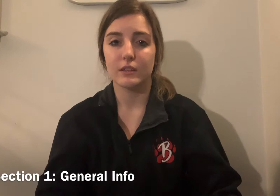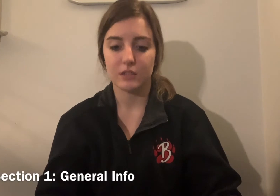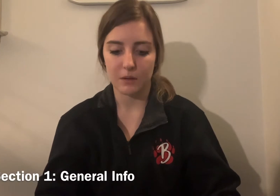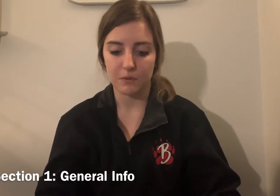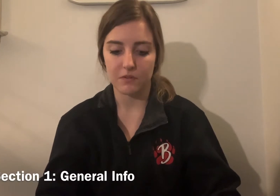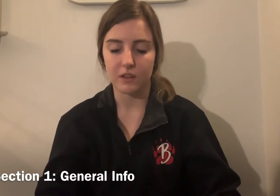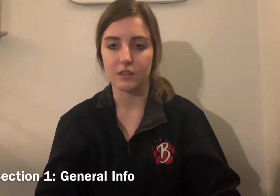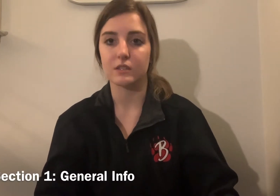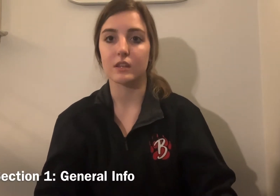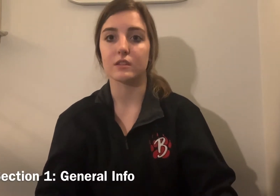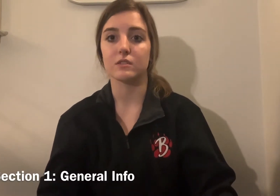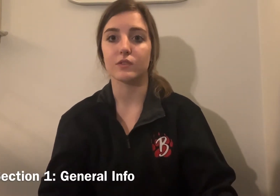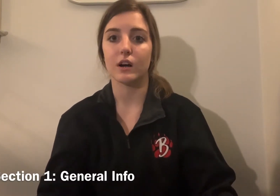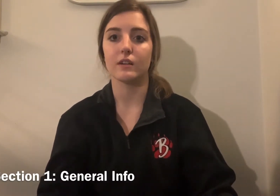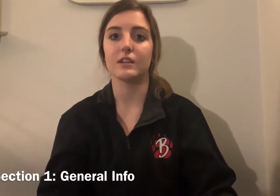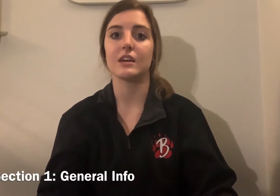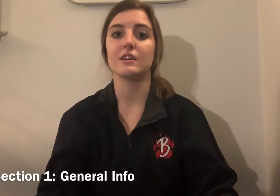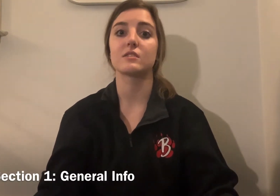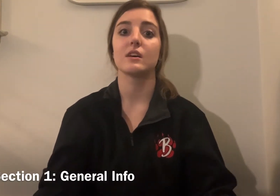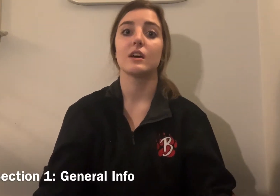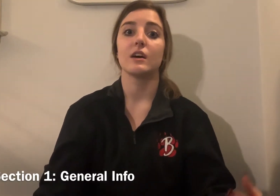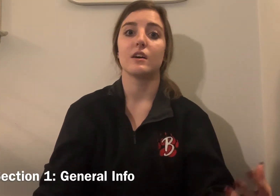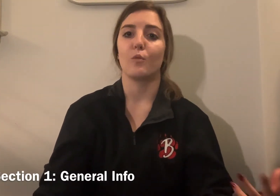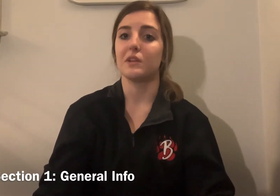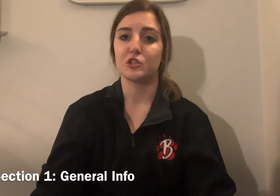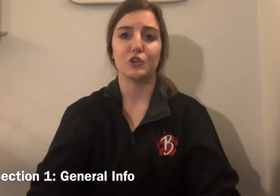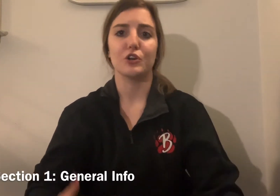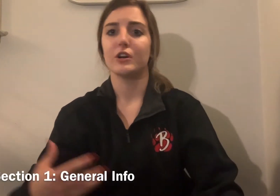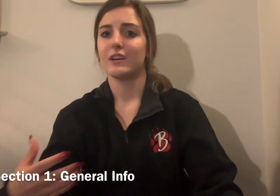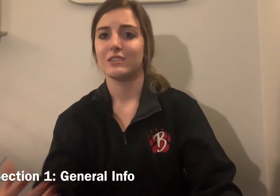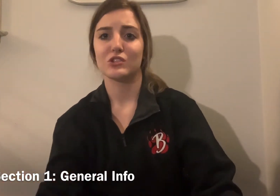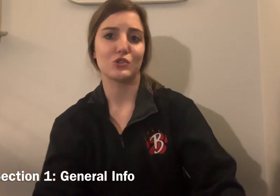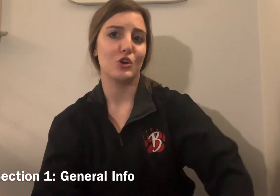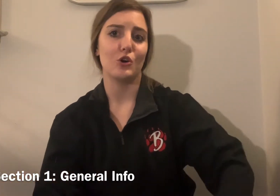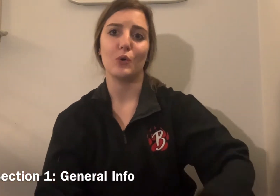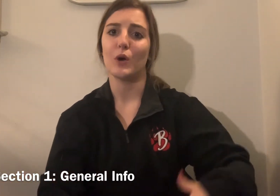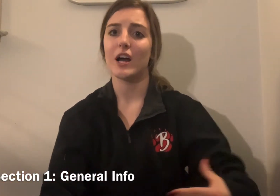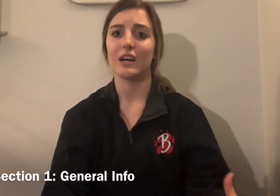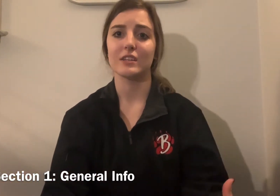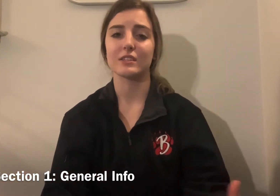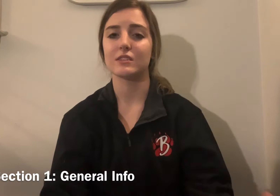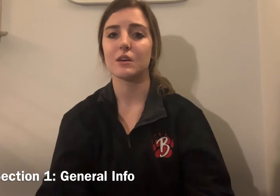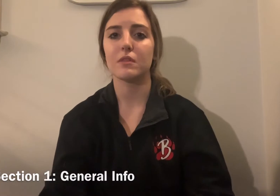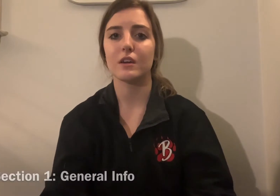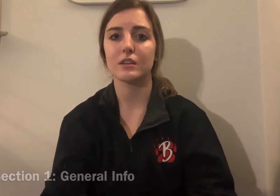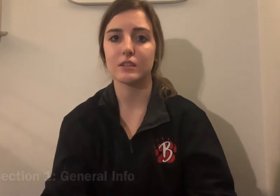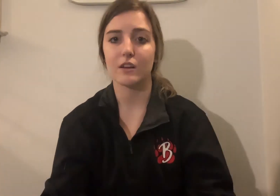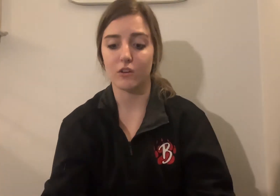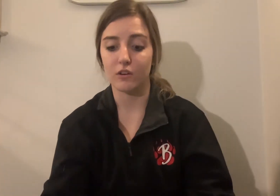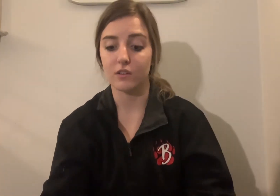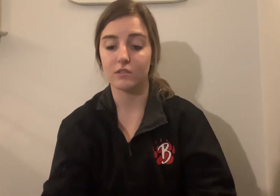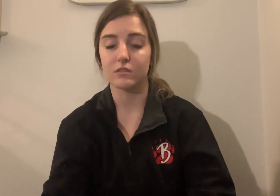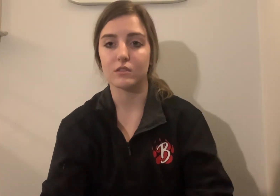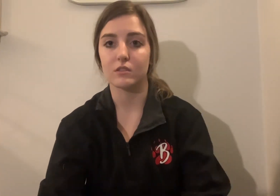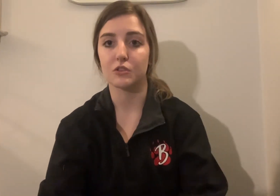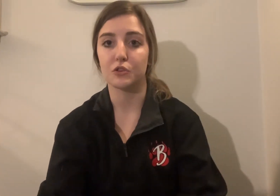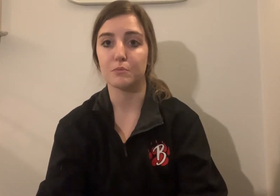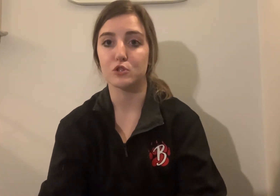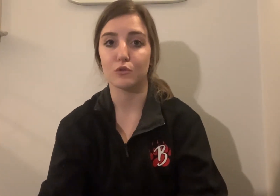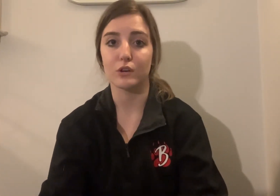type of things like the different holidays, winter, snow, ice, and some things that are on the majority of